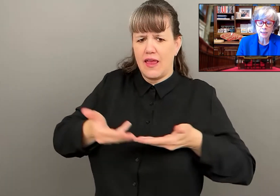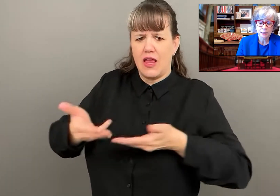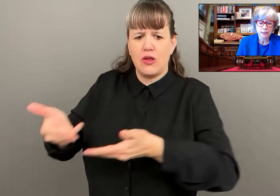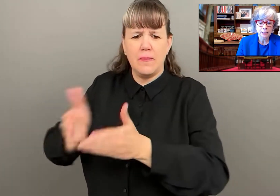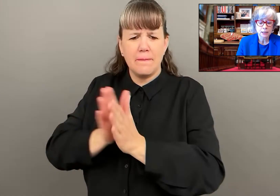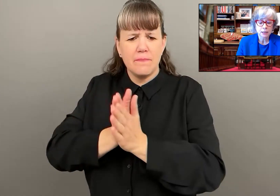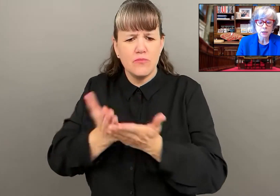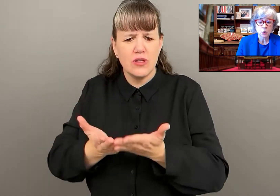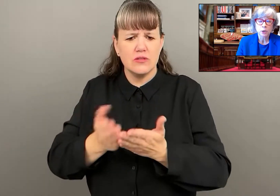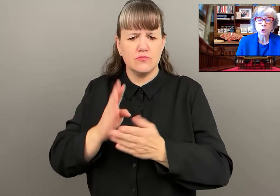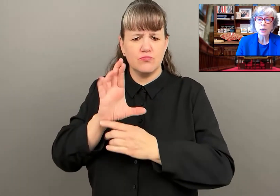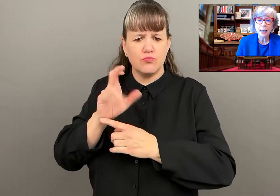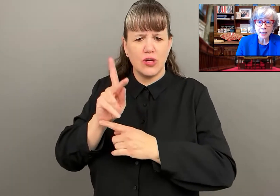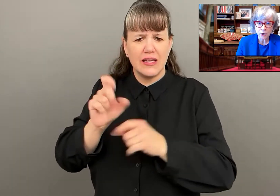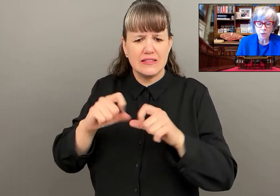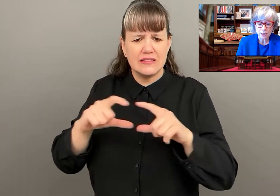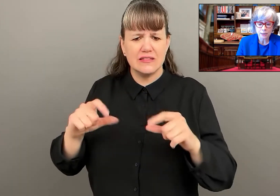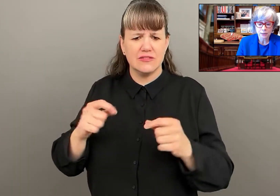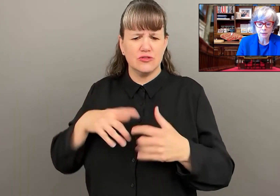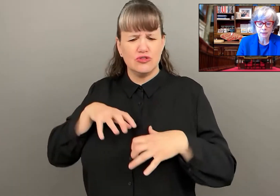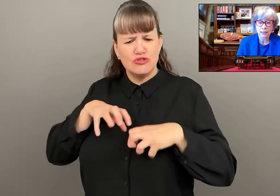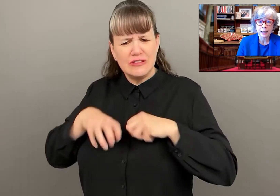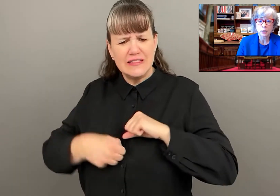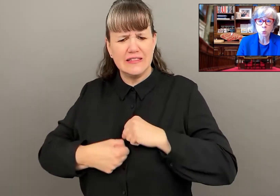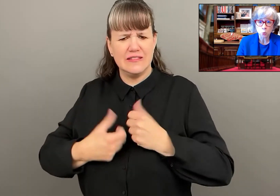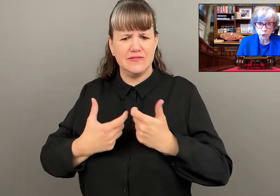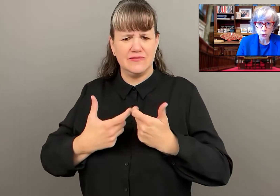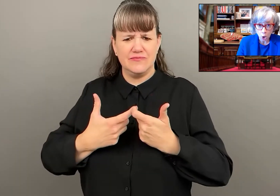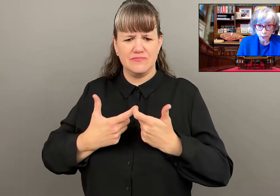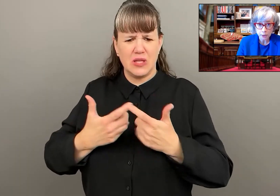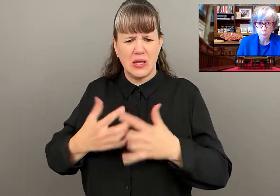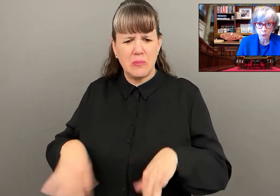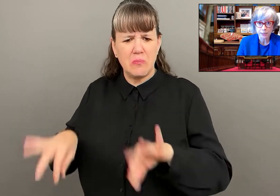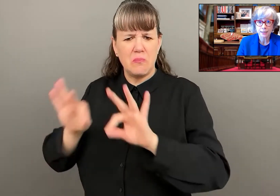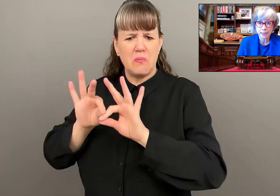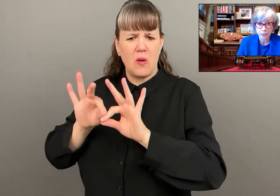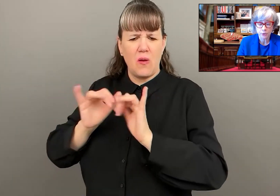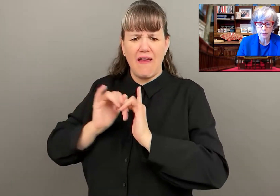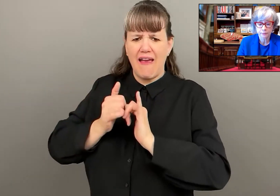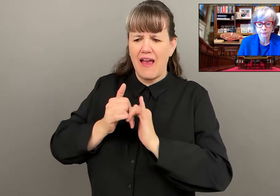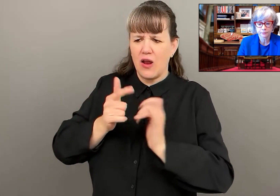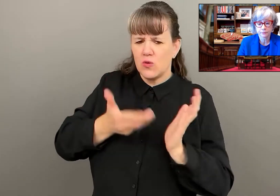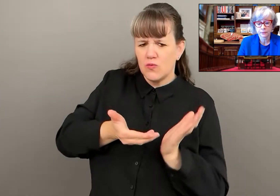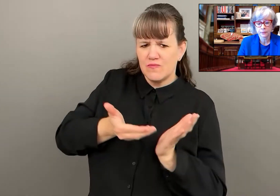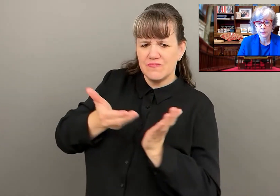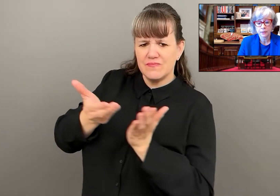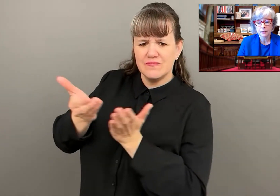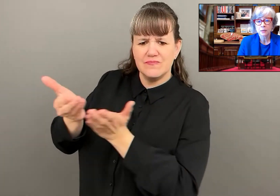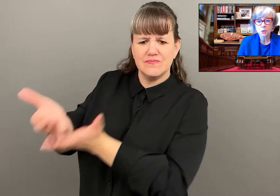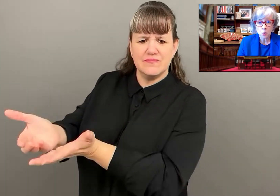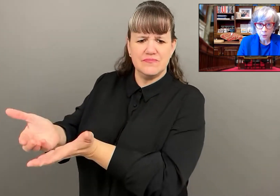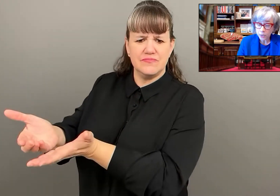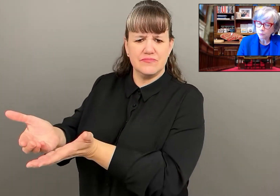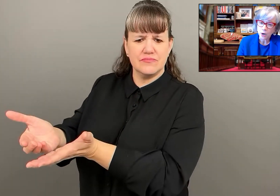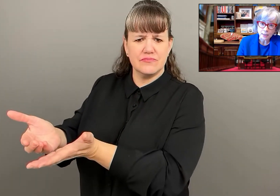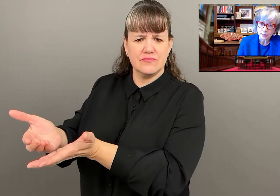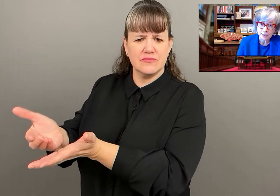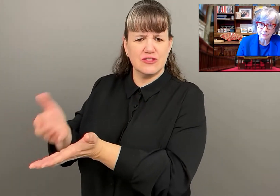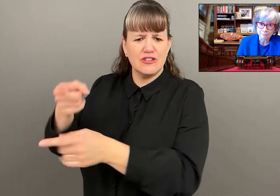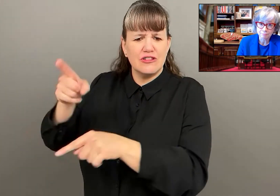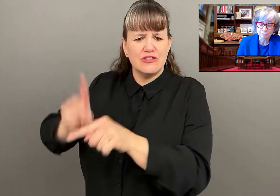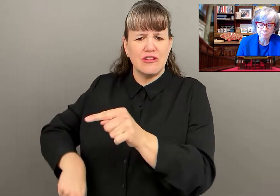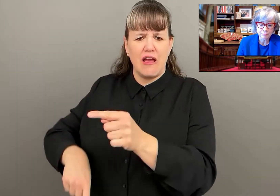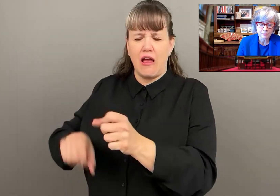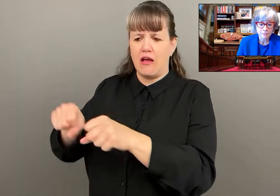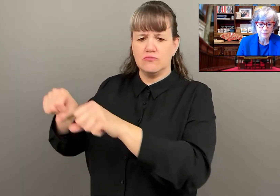carry it when you cannot and would not put it down. So I went